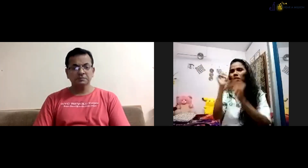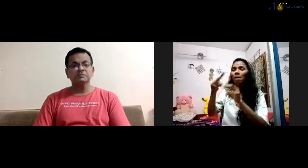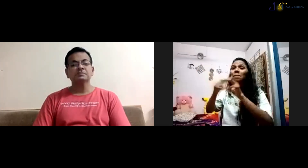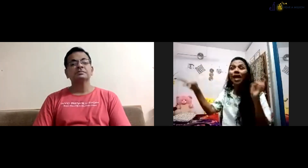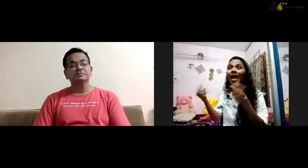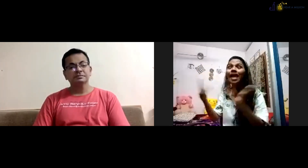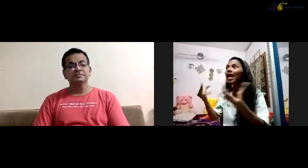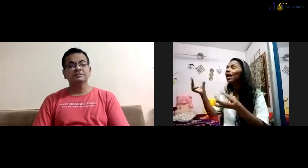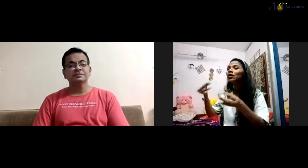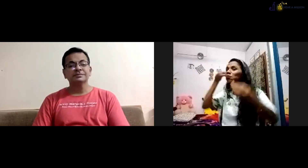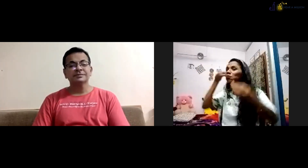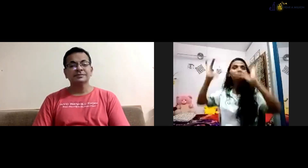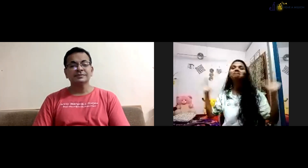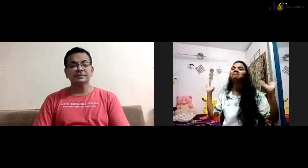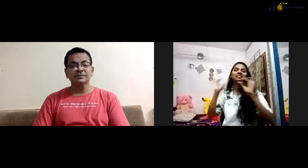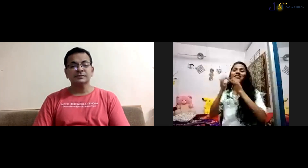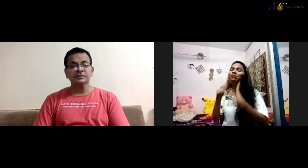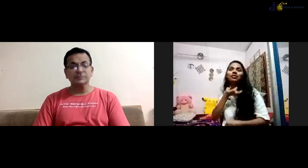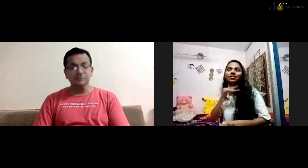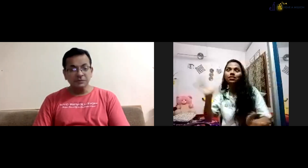of the things I can do, right? But